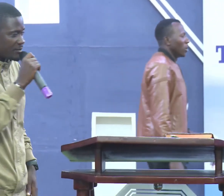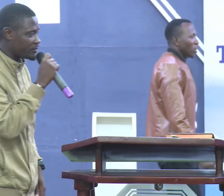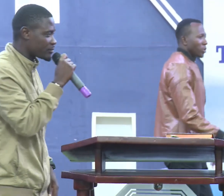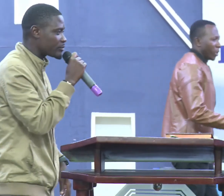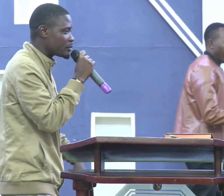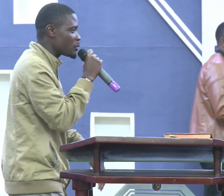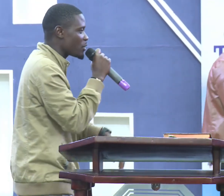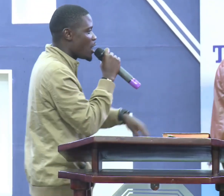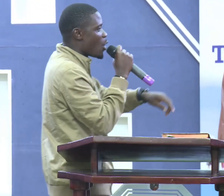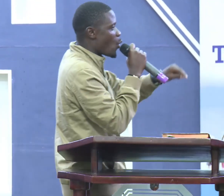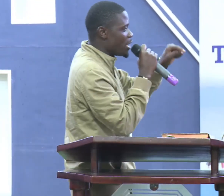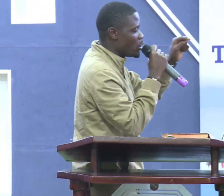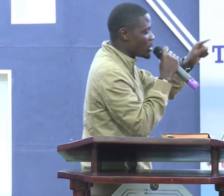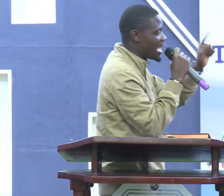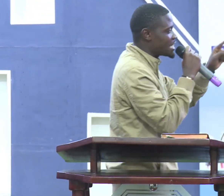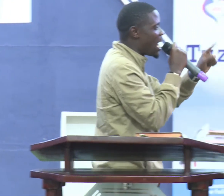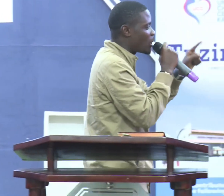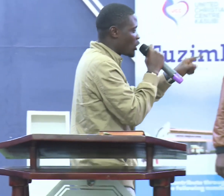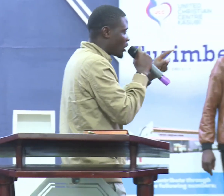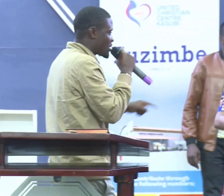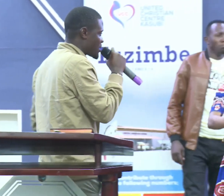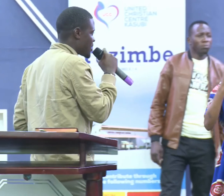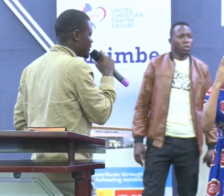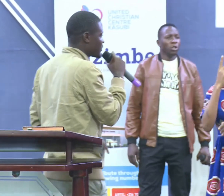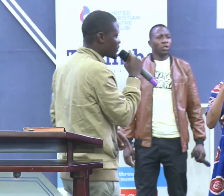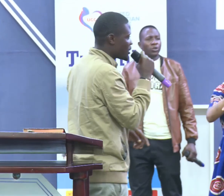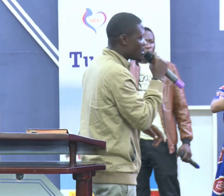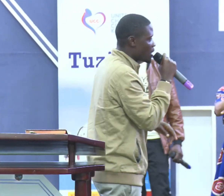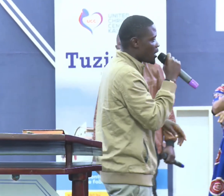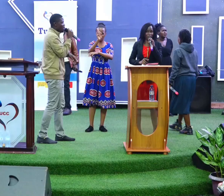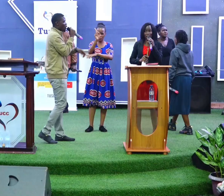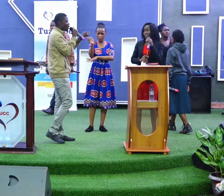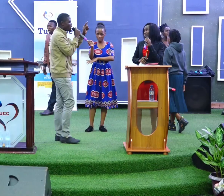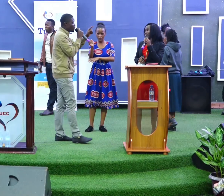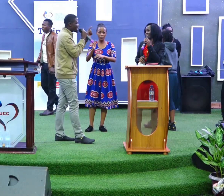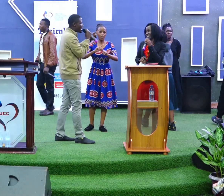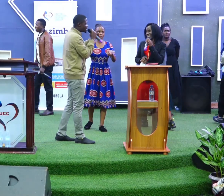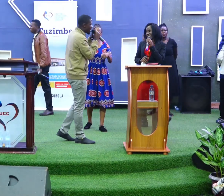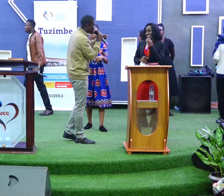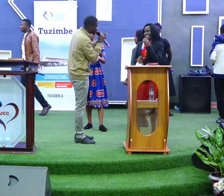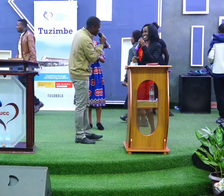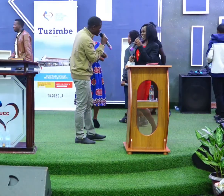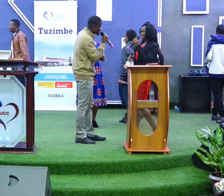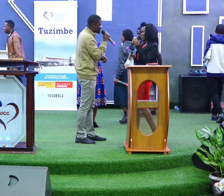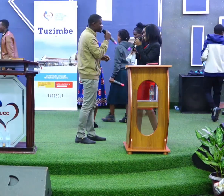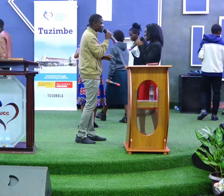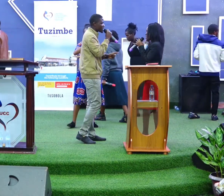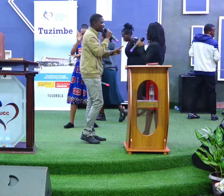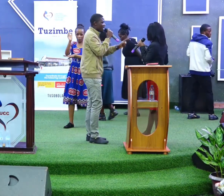it. We look at our clocks. We look at our